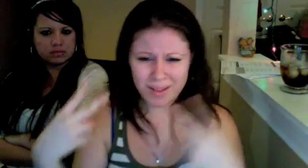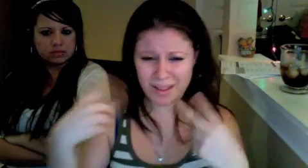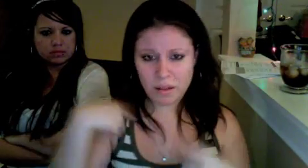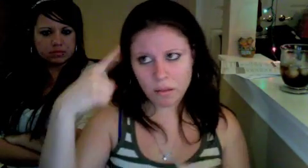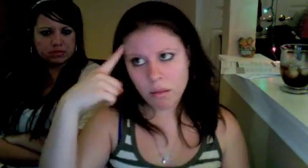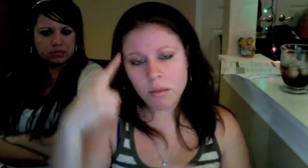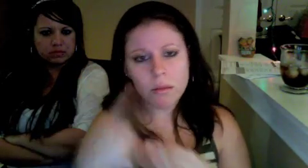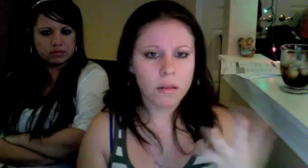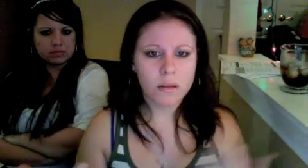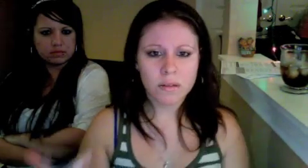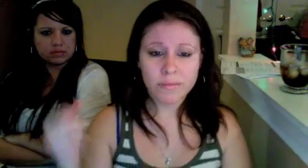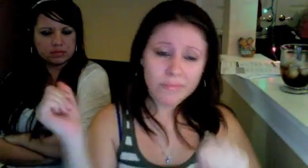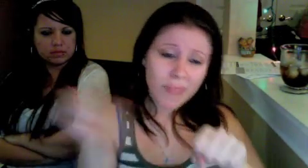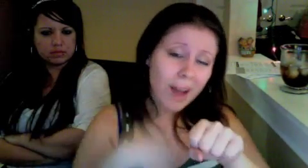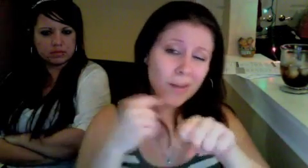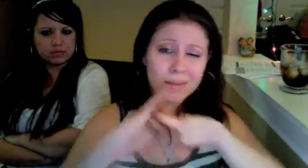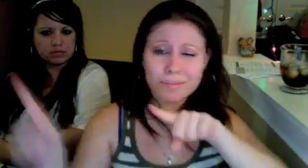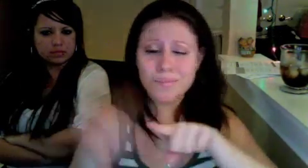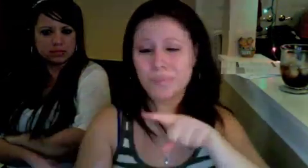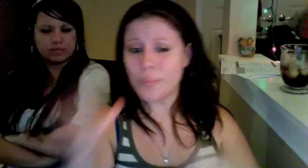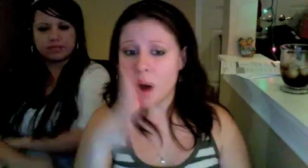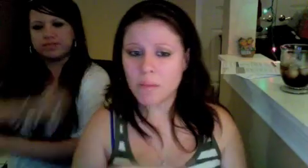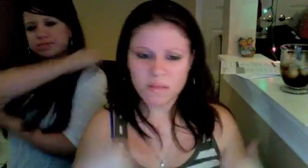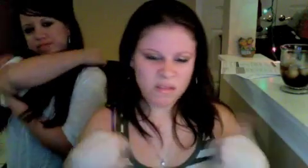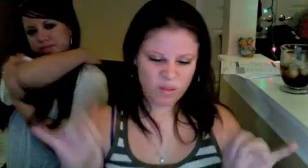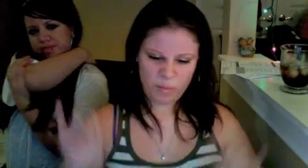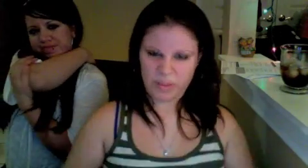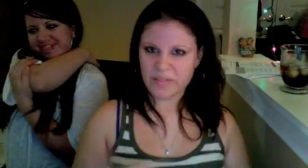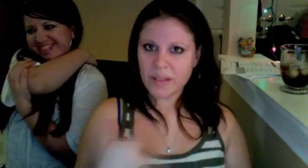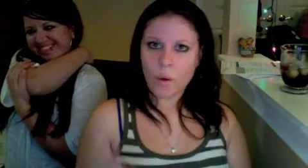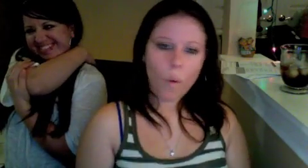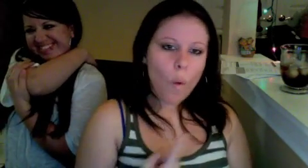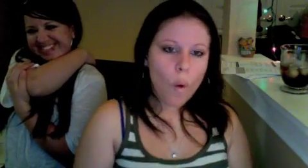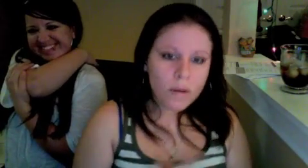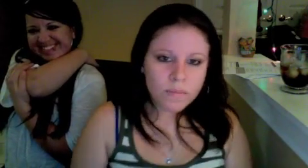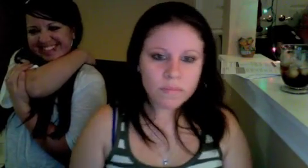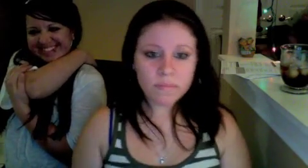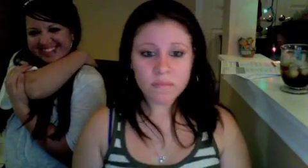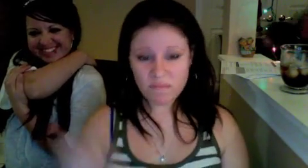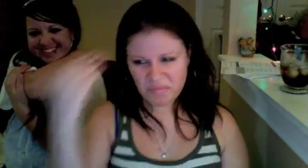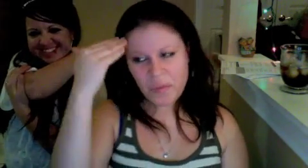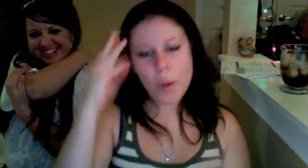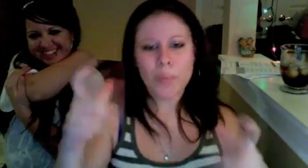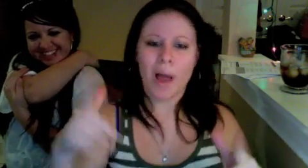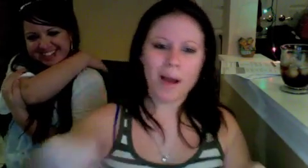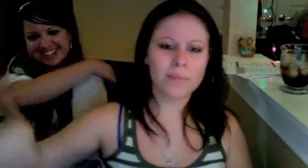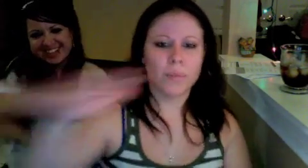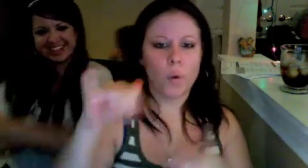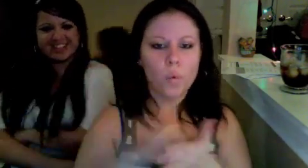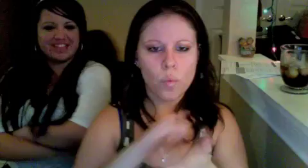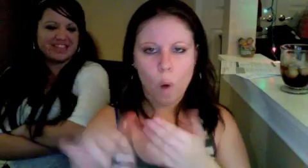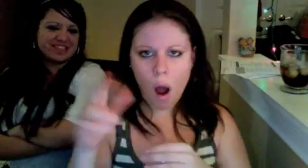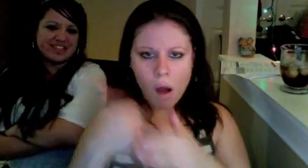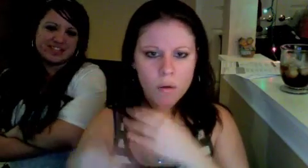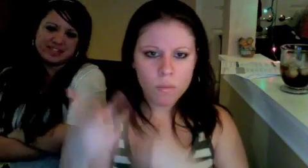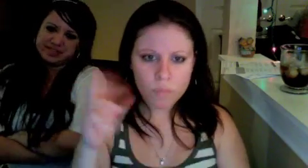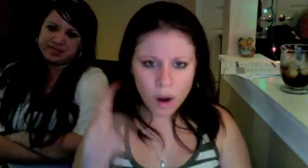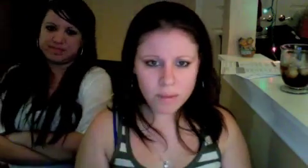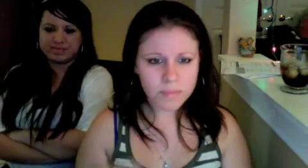zone, fucking lots of different women, but I still felt alone. Relatively well known around the New York underground, but I kept thinking of